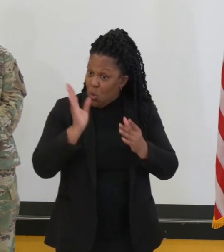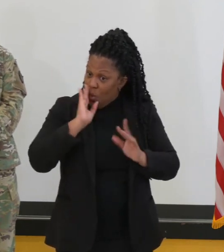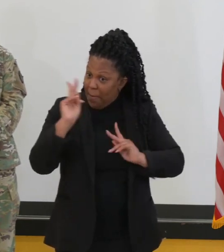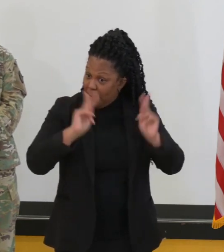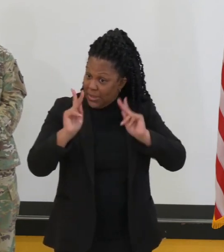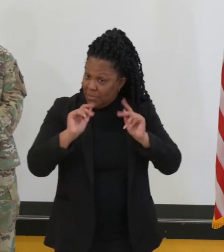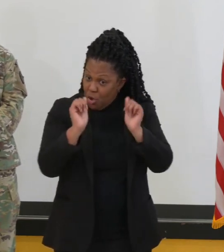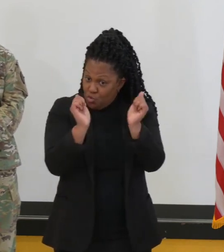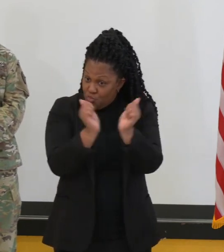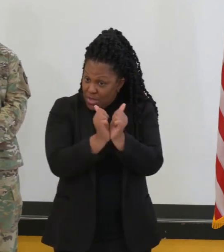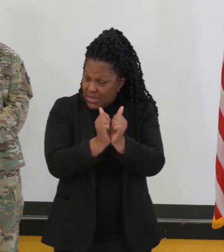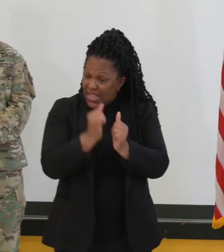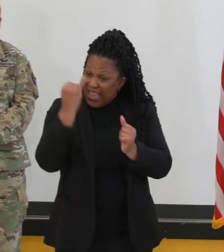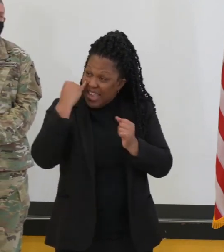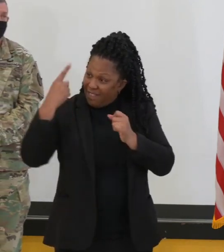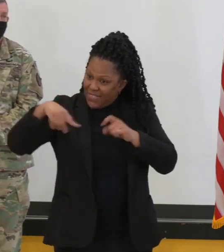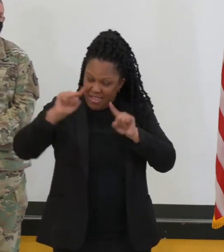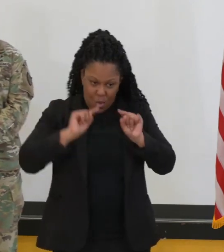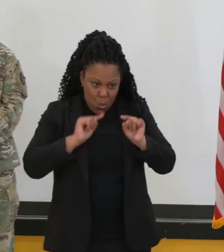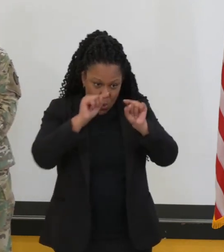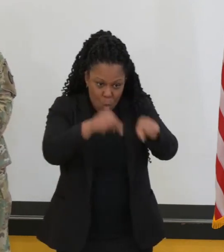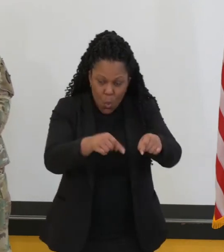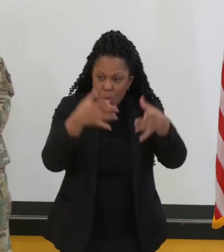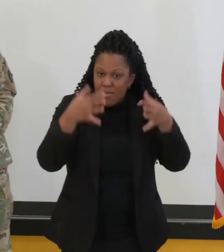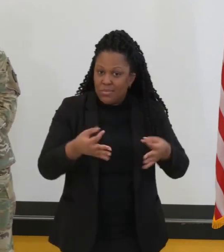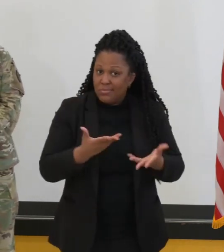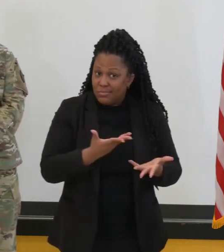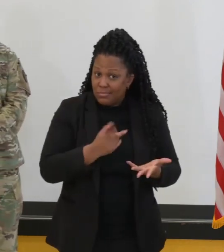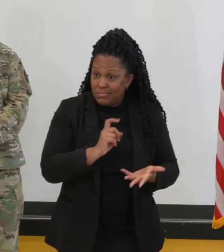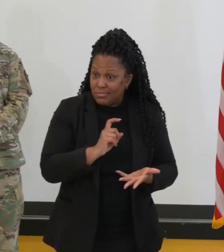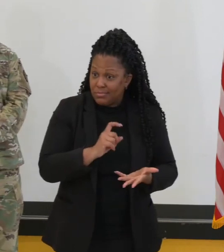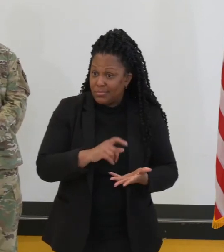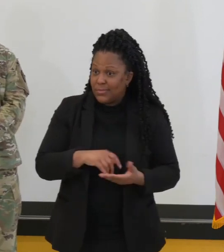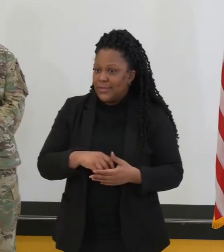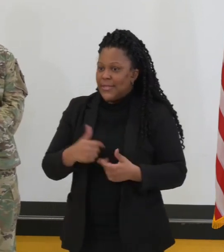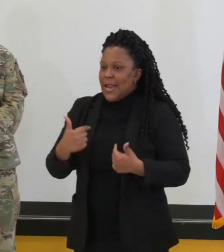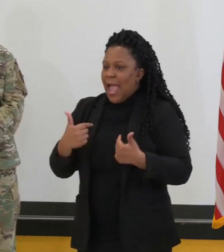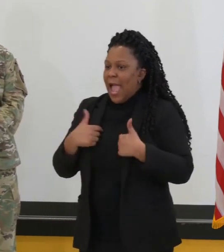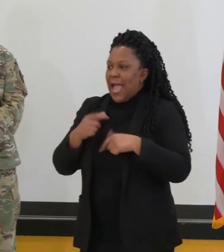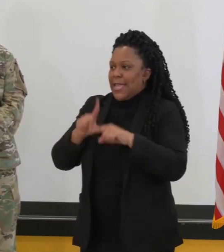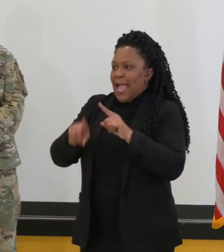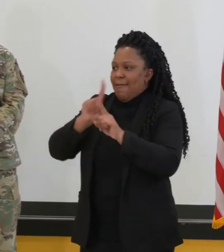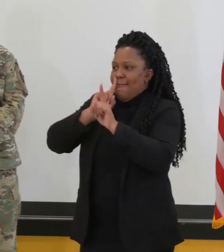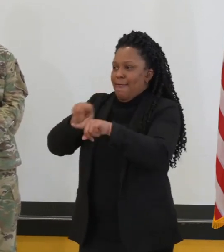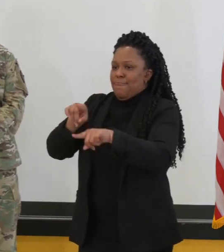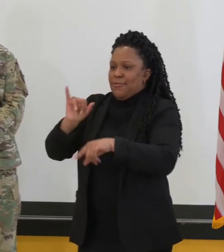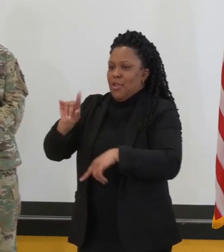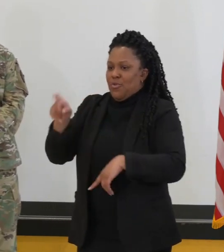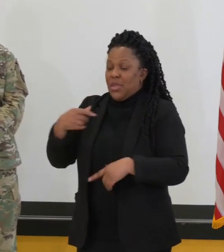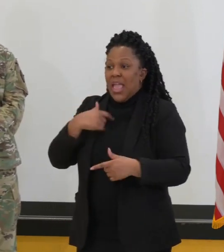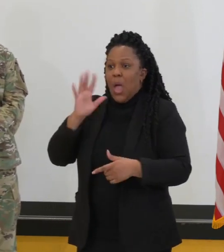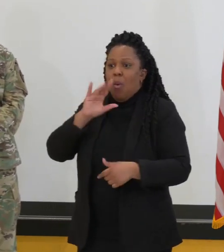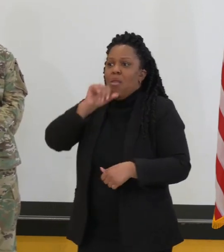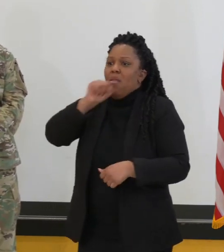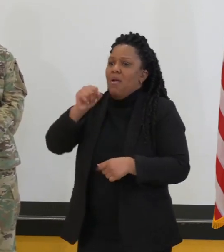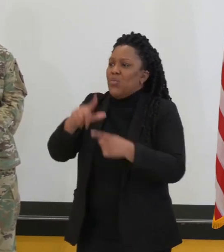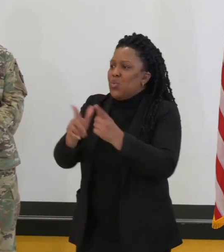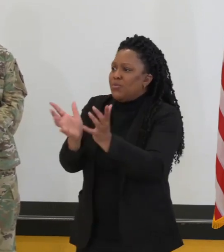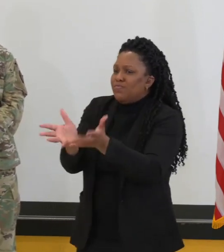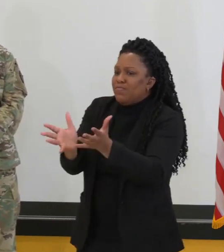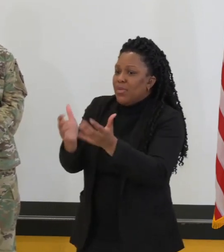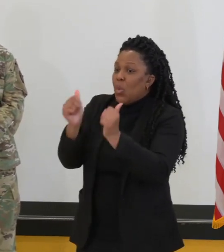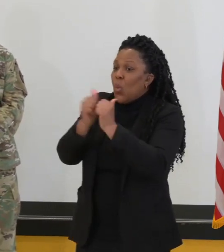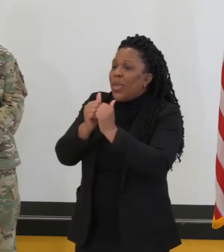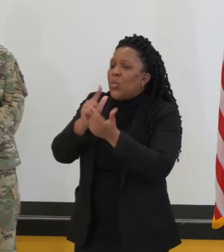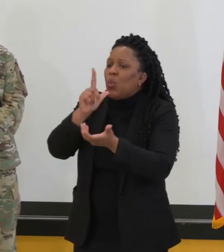technically past curfew? I can't answer that question because I don't know enough about where the vigil is, and I'd love to be able to have a chance to have a conversation with the